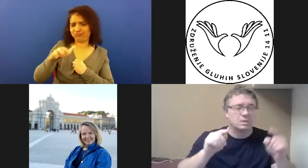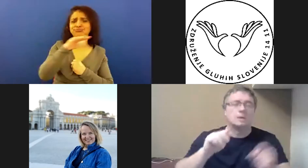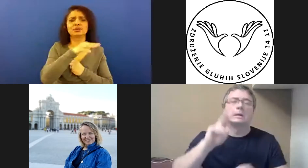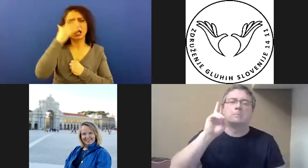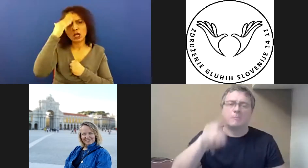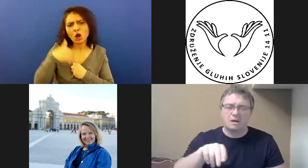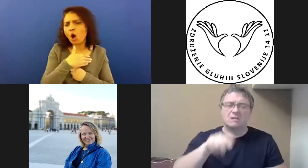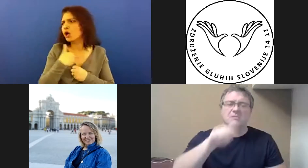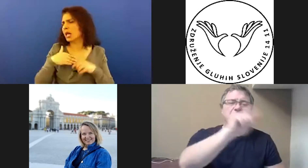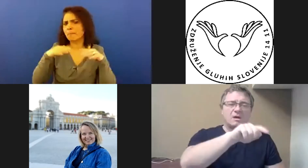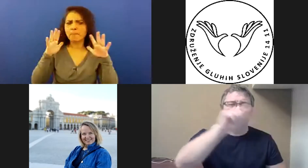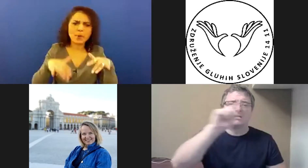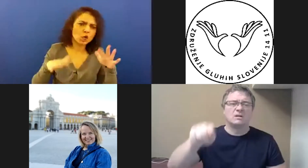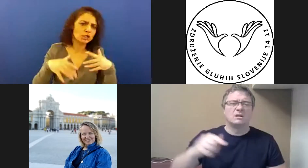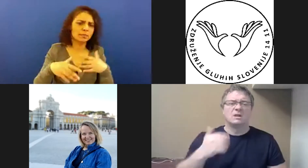And the few that there